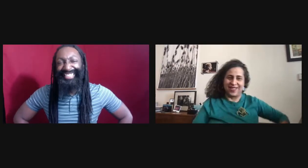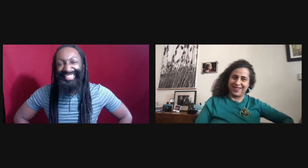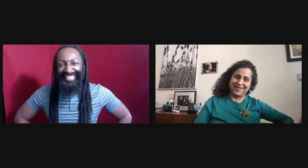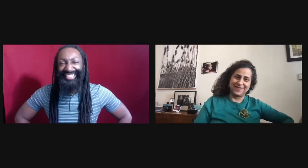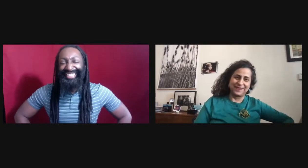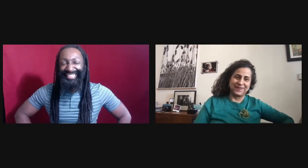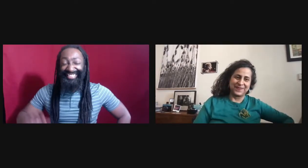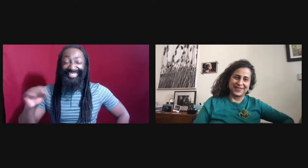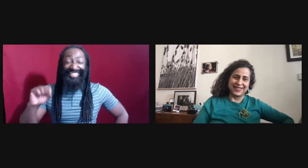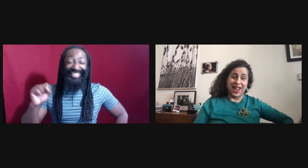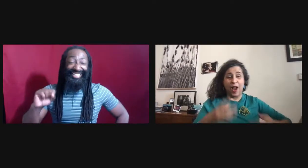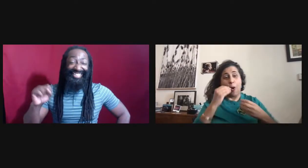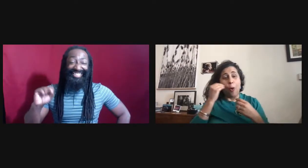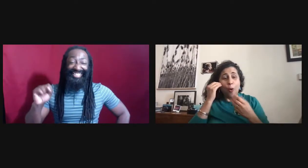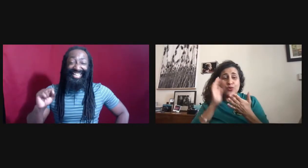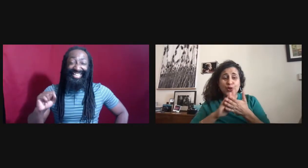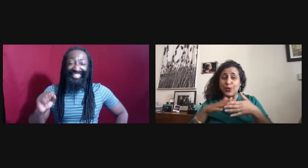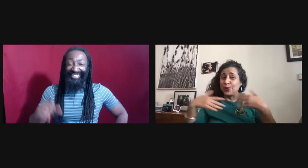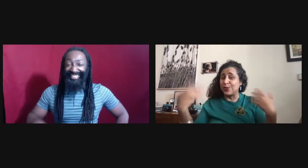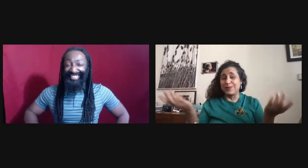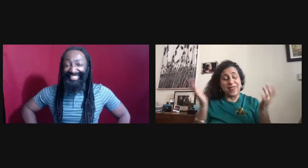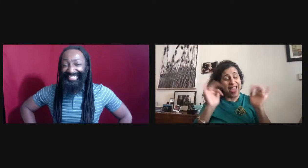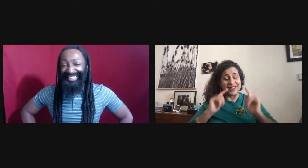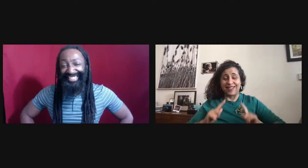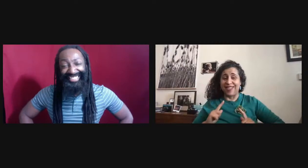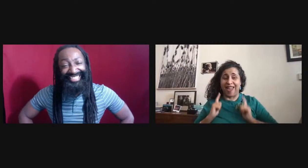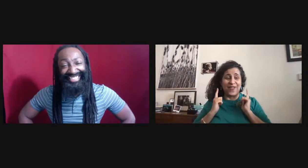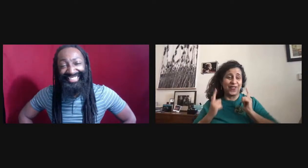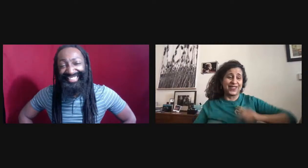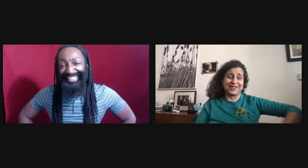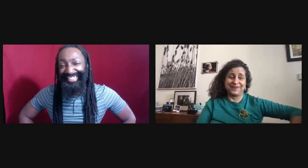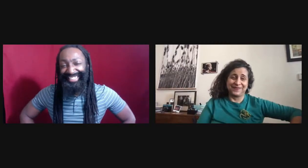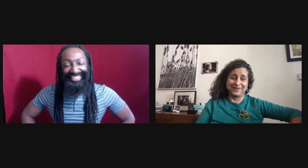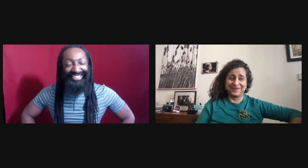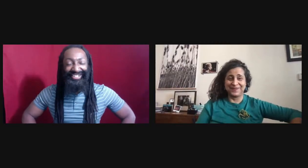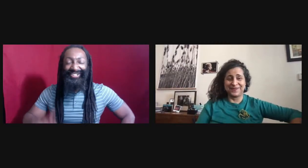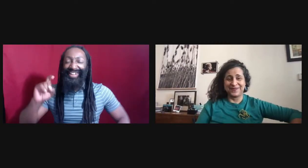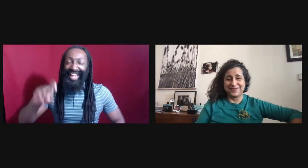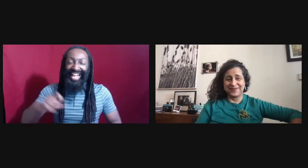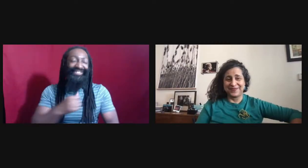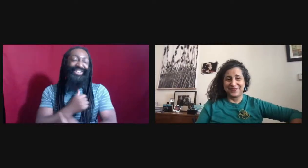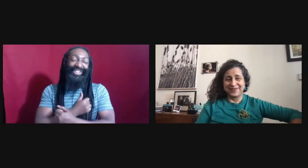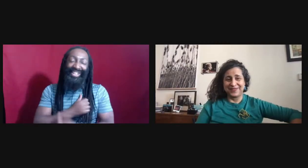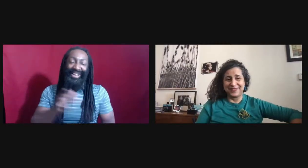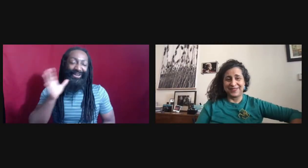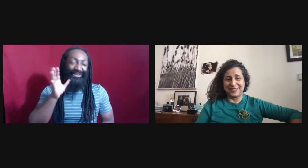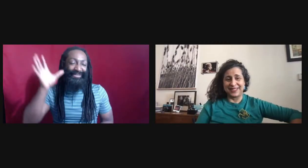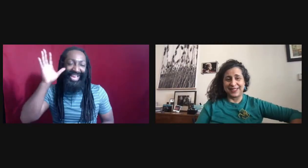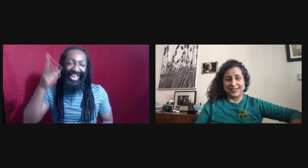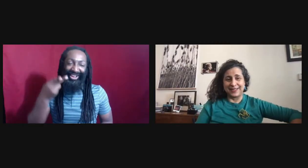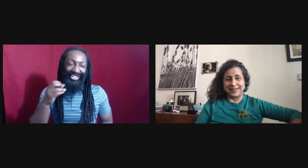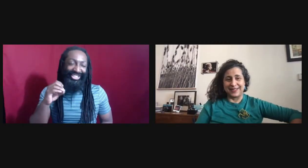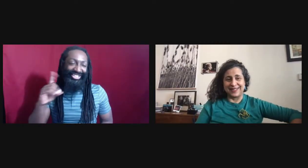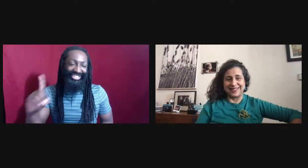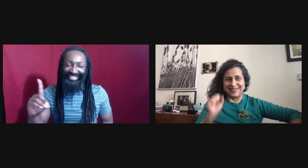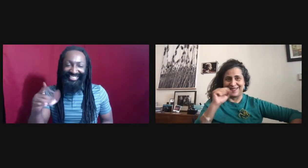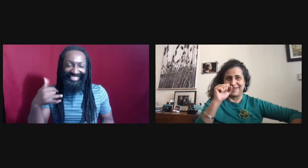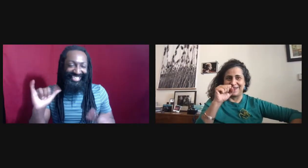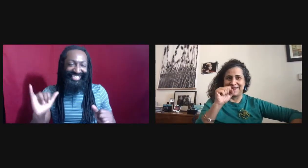it requires a lot of attention. And with homeschool right now, whew, a lot going on in life. You